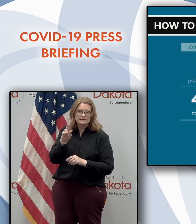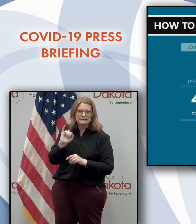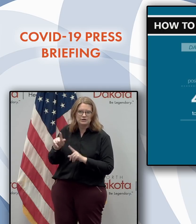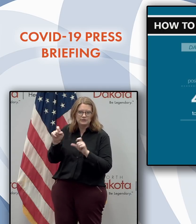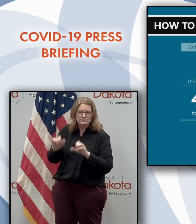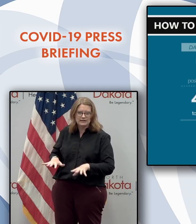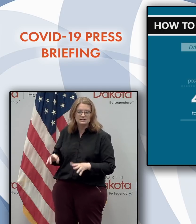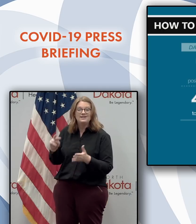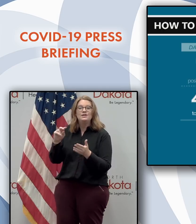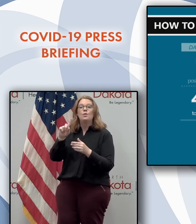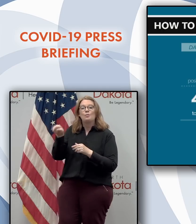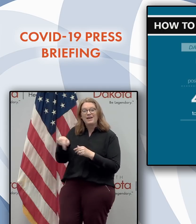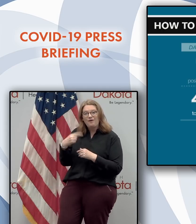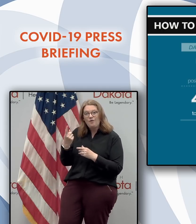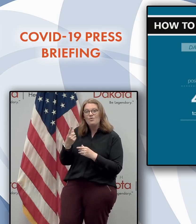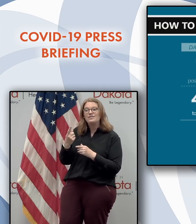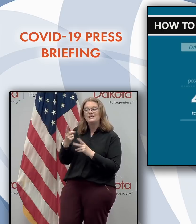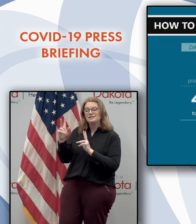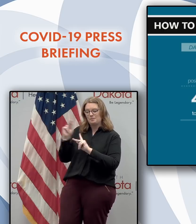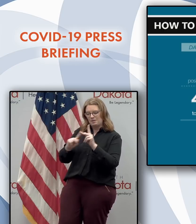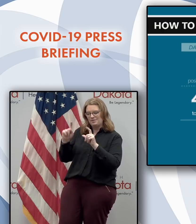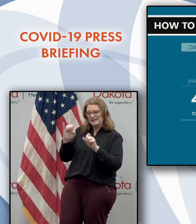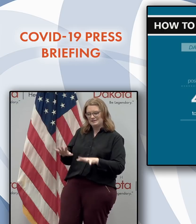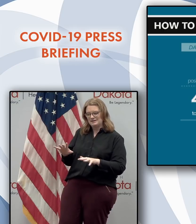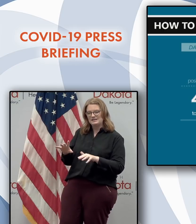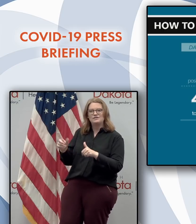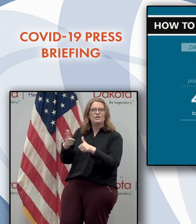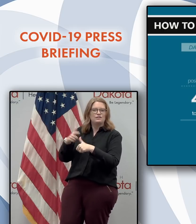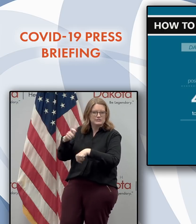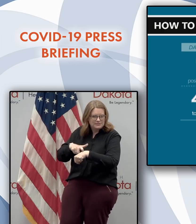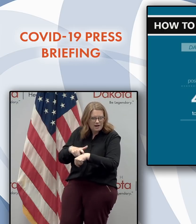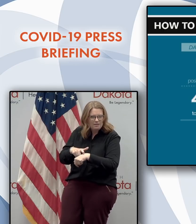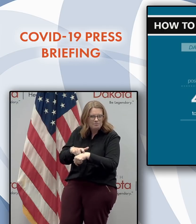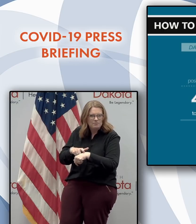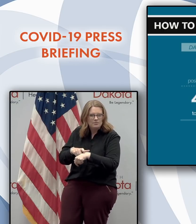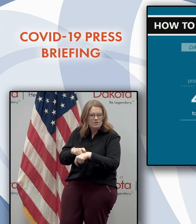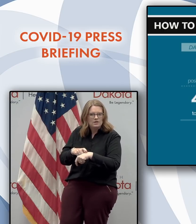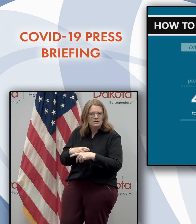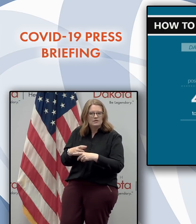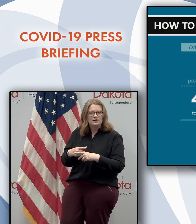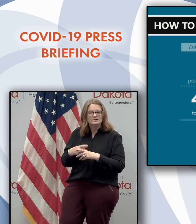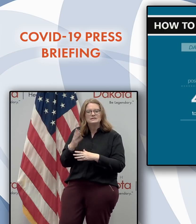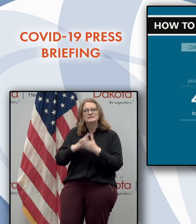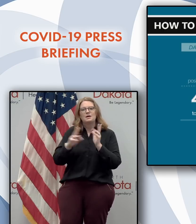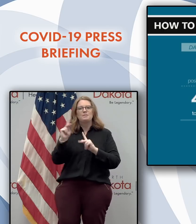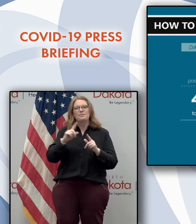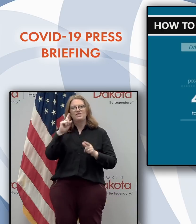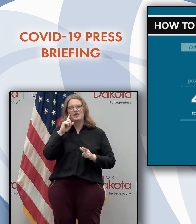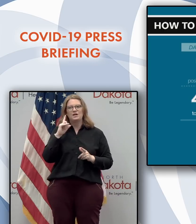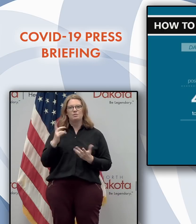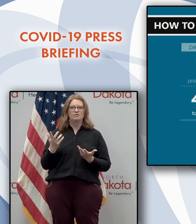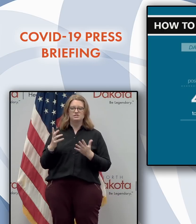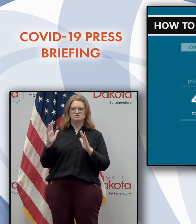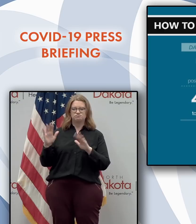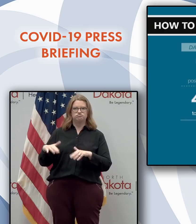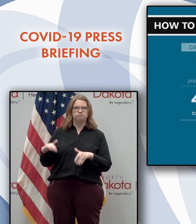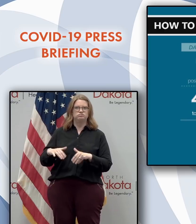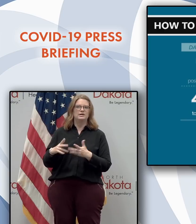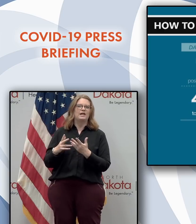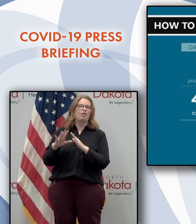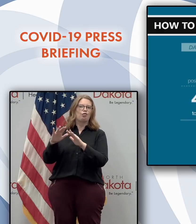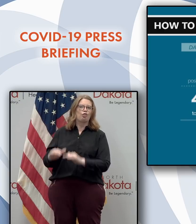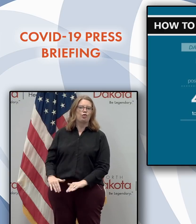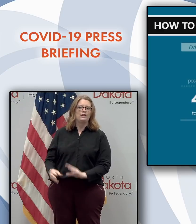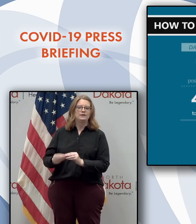unique individuals. If we were, some might have suggested that we're trying to deflate the numbers. If we wanted to deflate the numbers, we